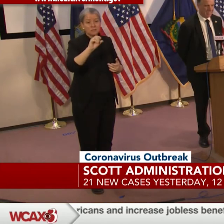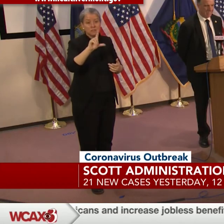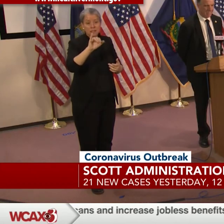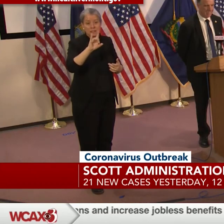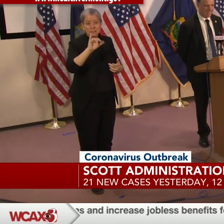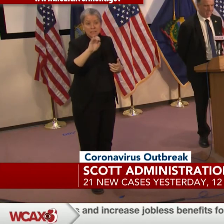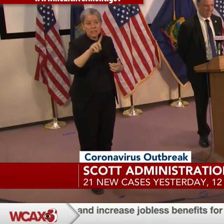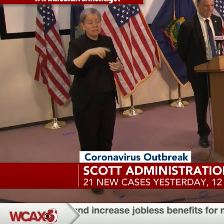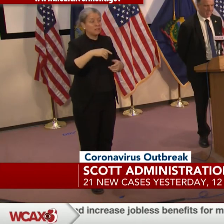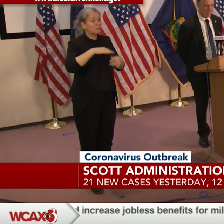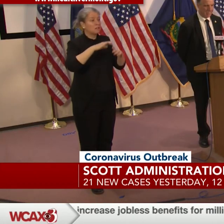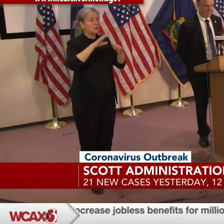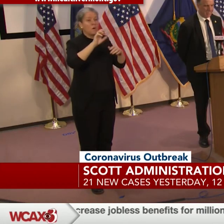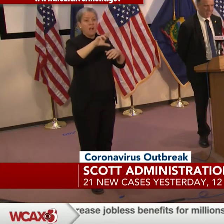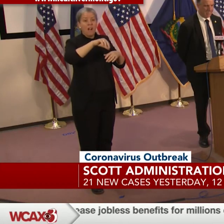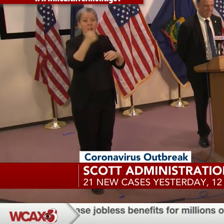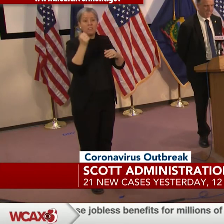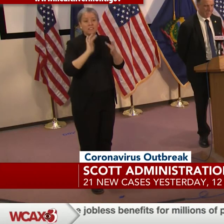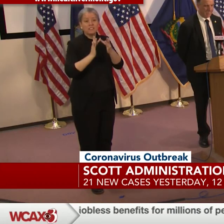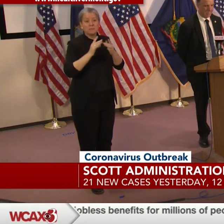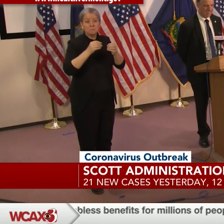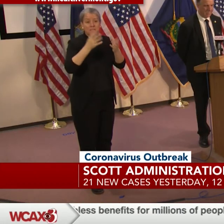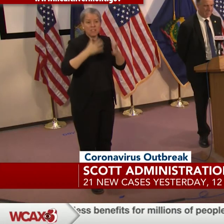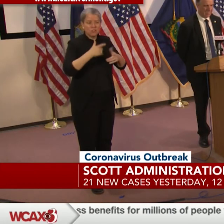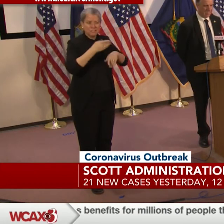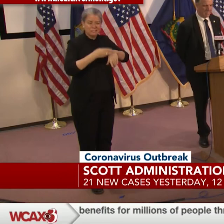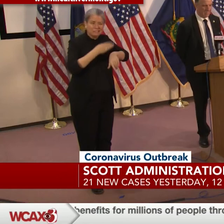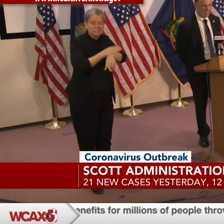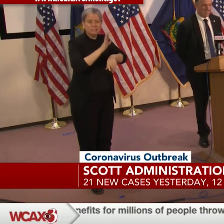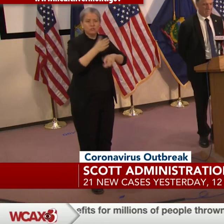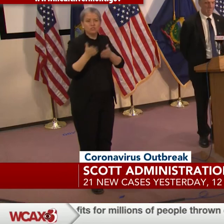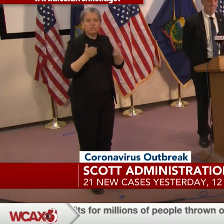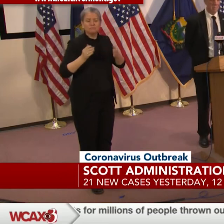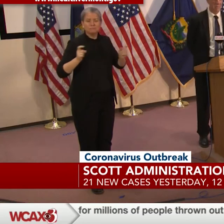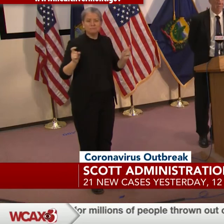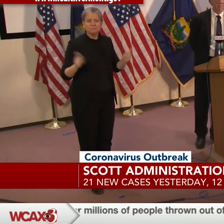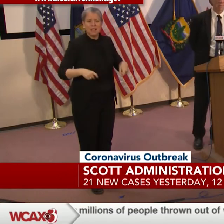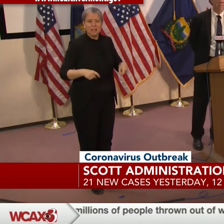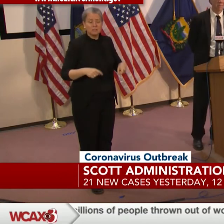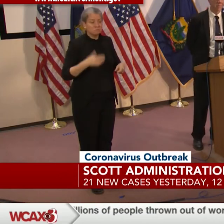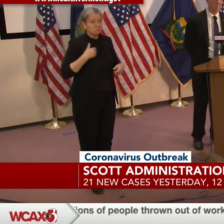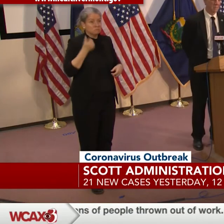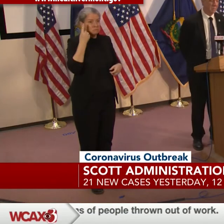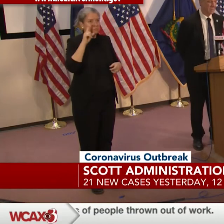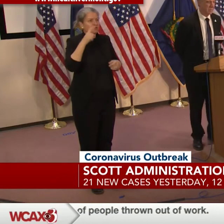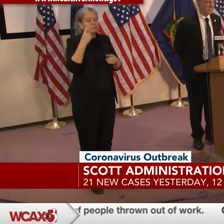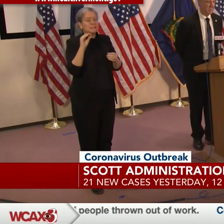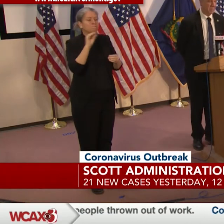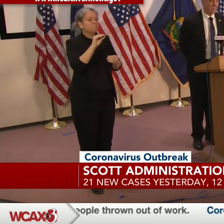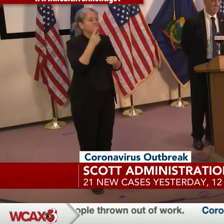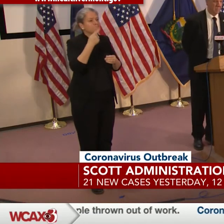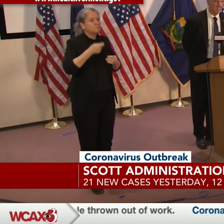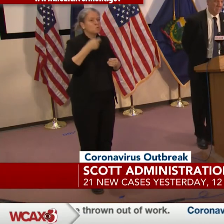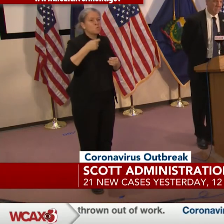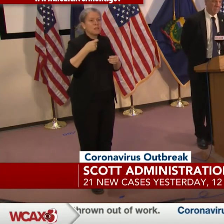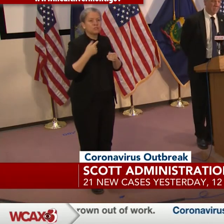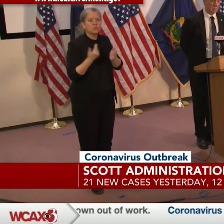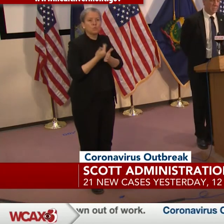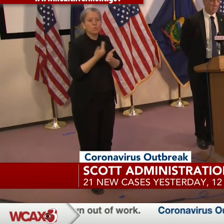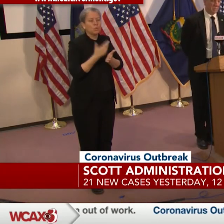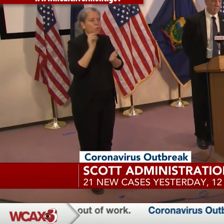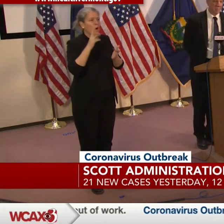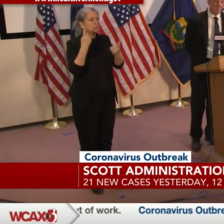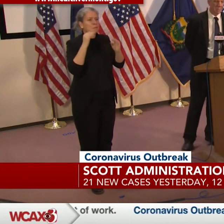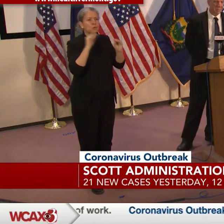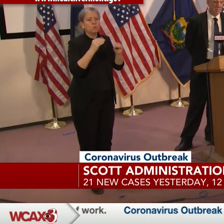other internet providers to beef up service. In some cases, I understand it's just a matter of installing a new switch in neighborhoods.